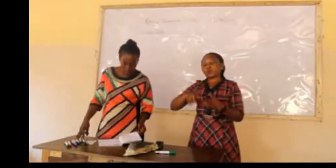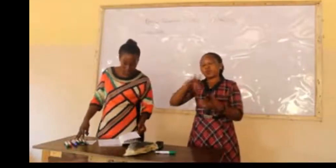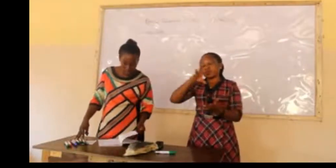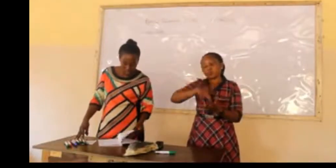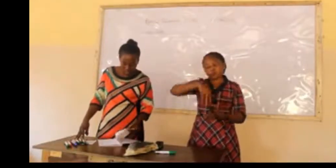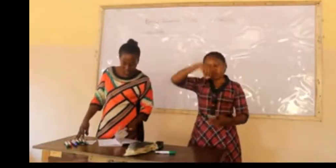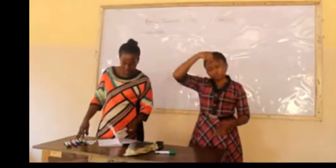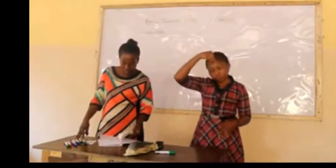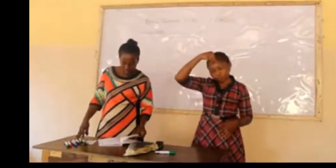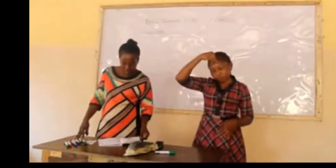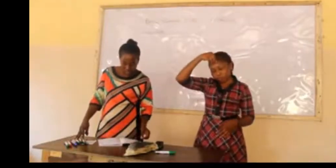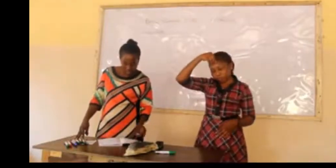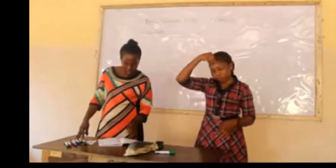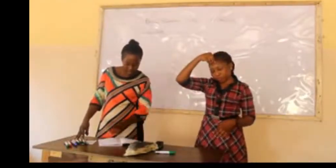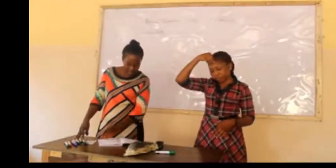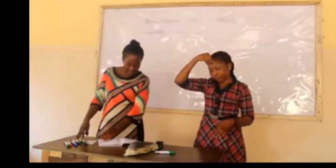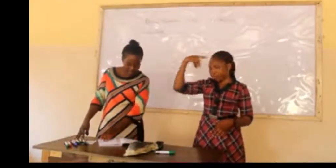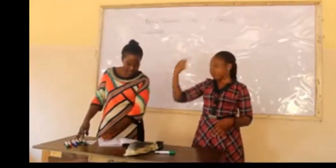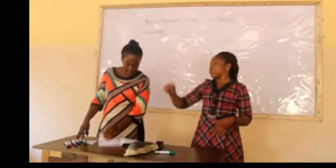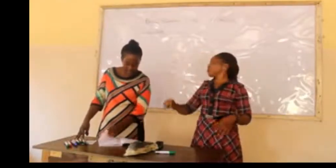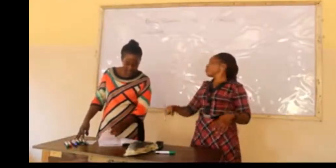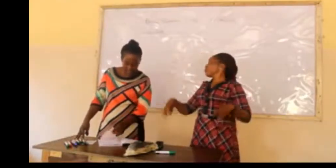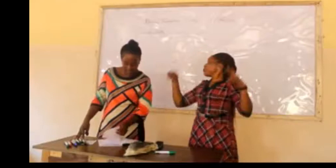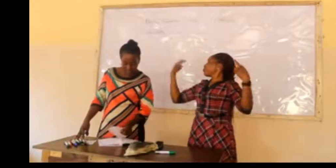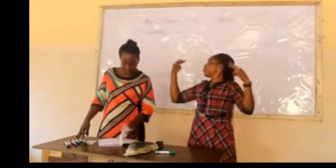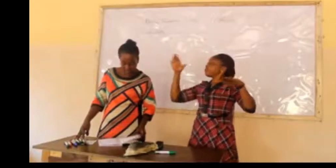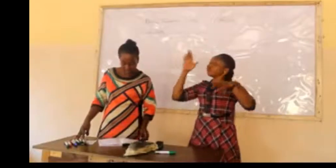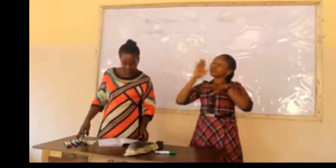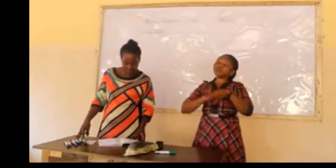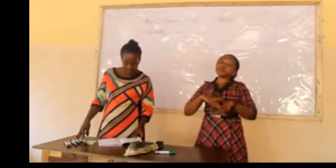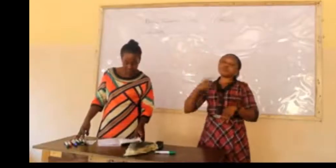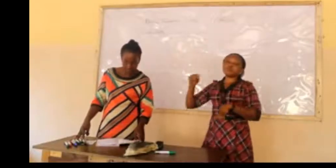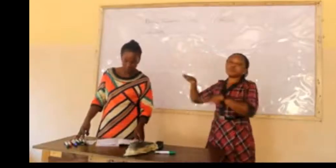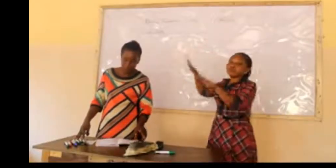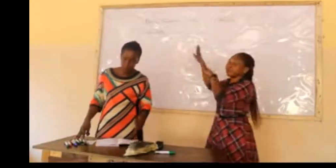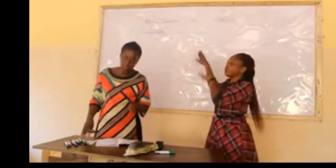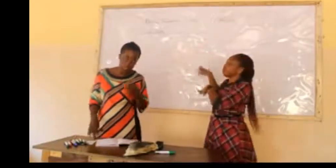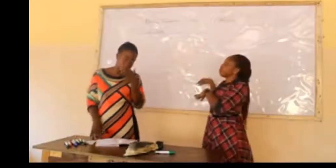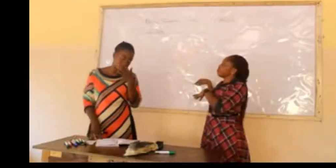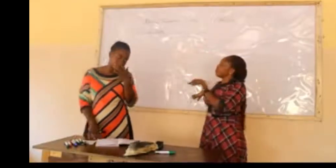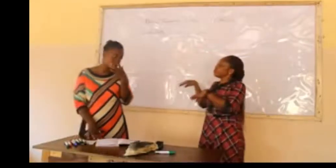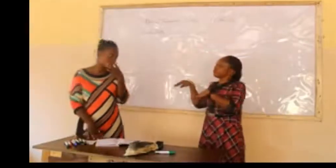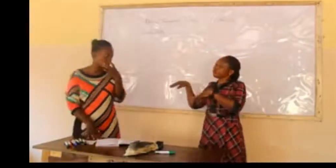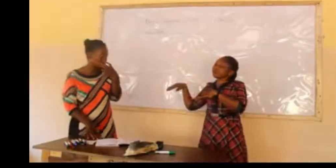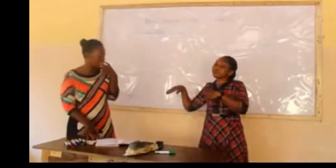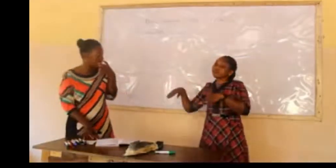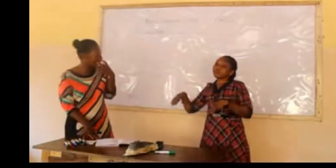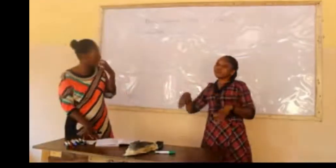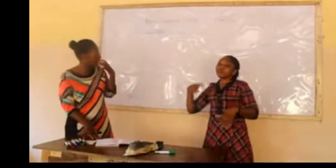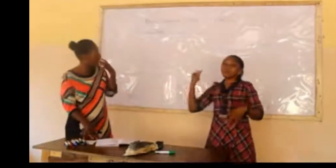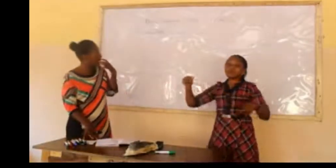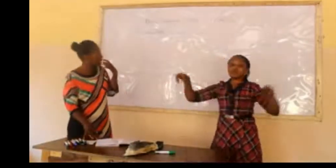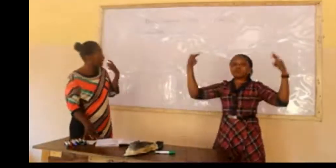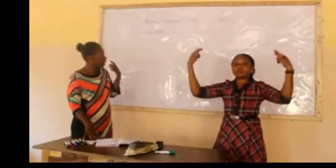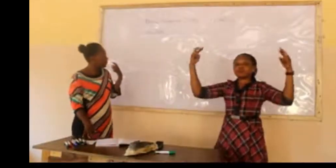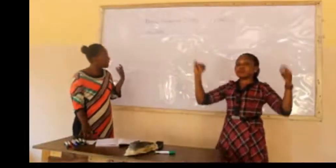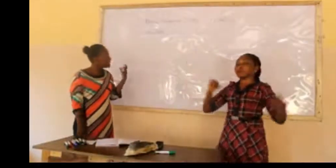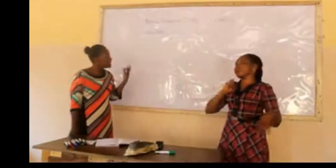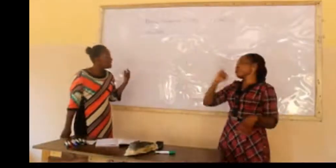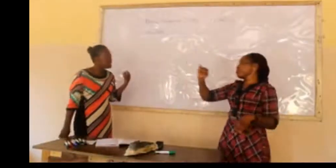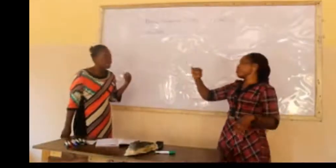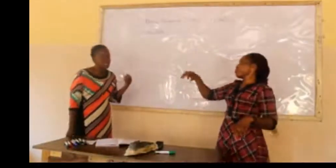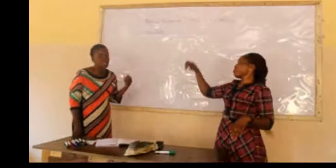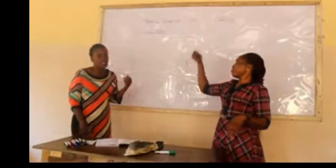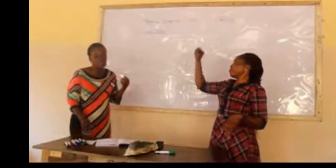board, and I know that it's a very, very interesting topic. Some of you will enjoy.